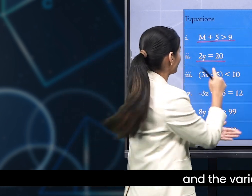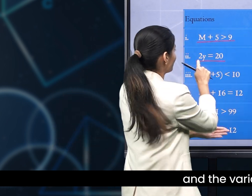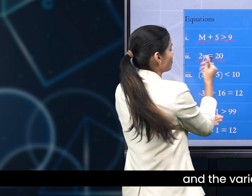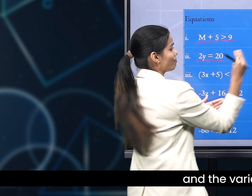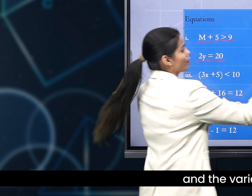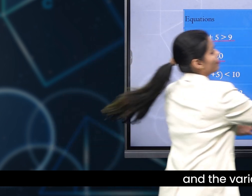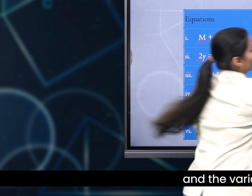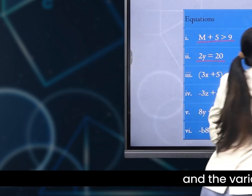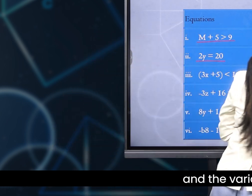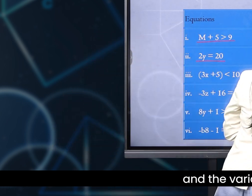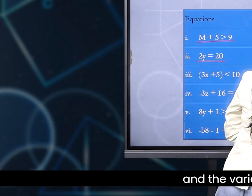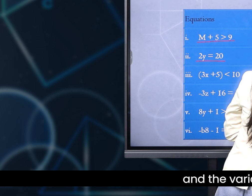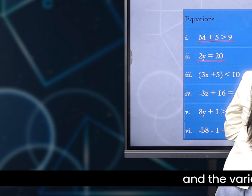and the variable is y.